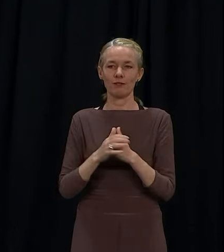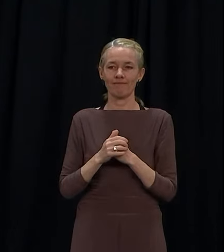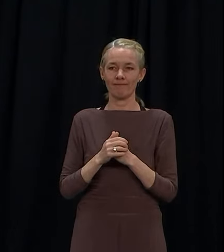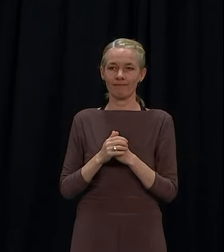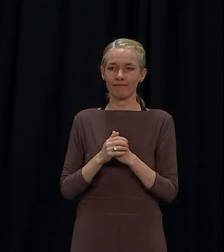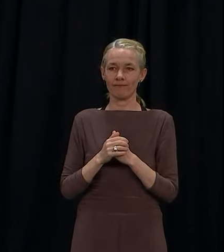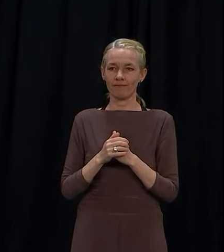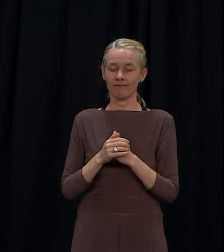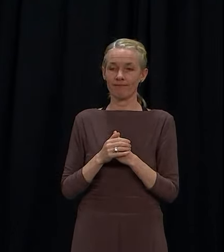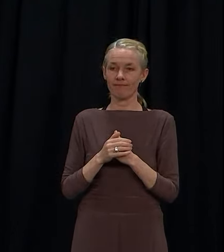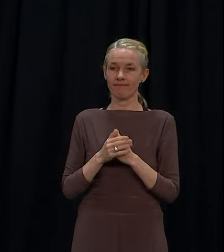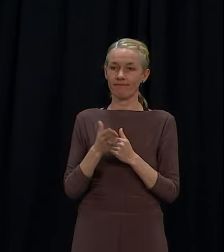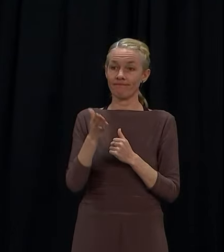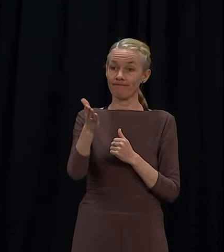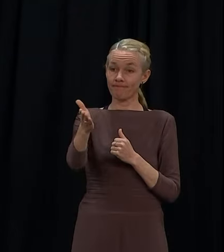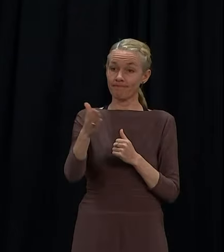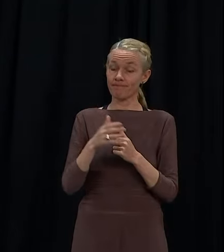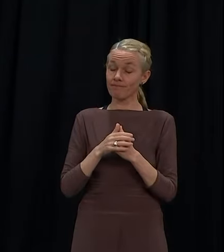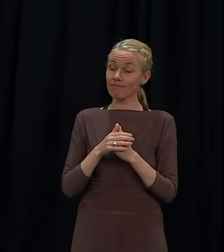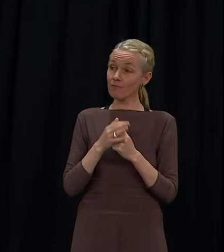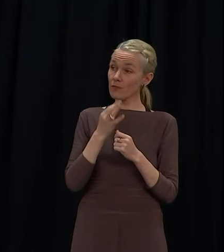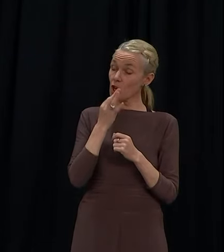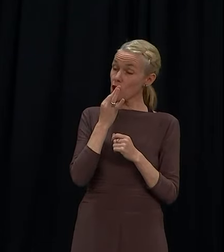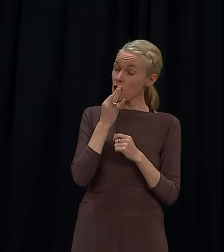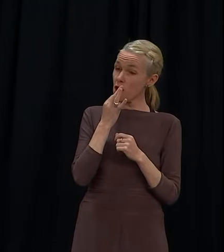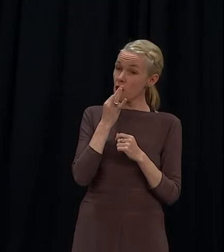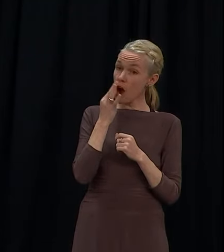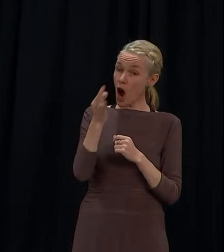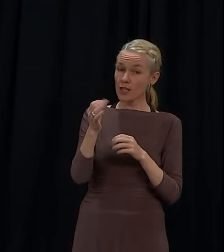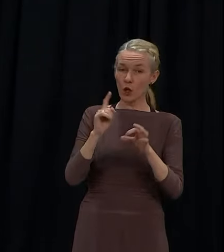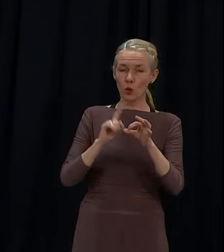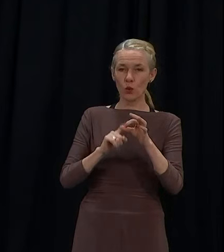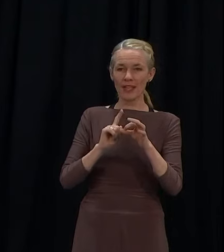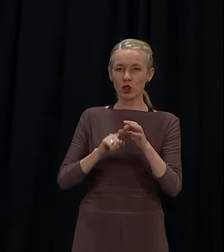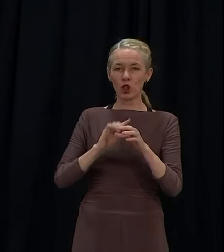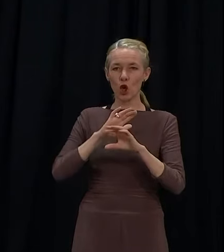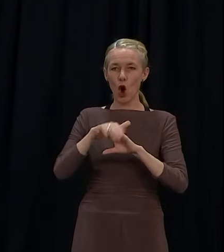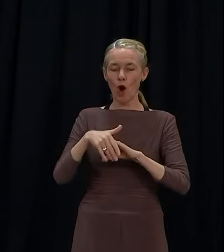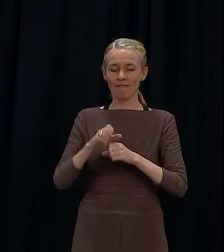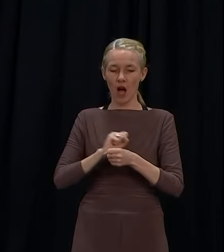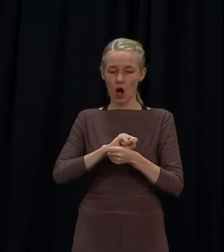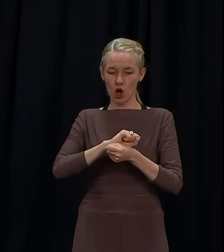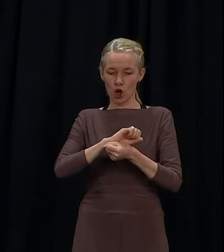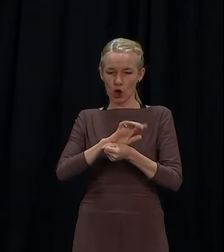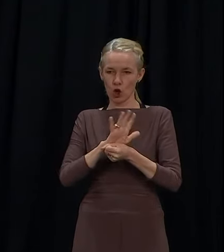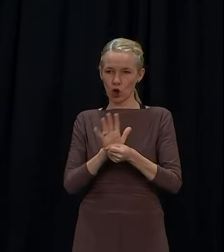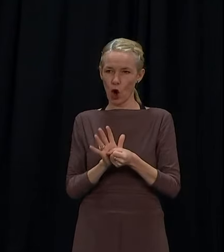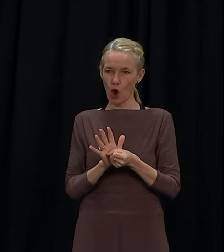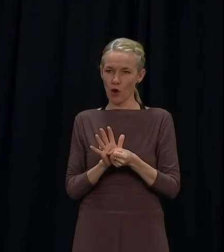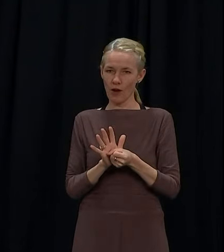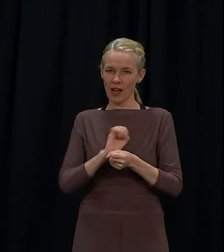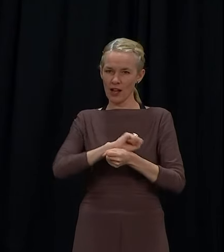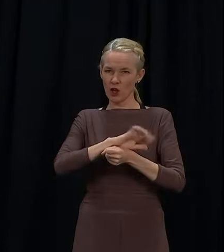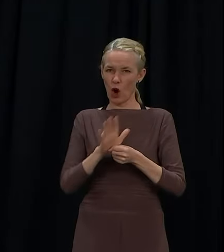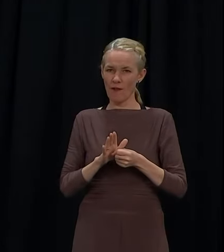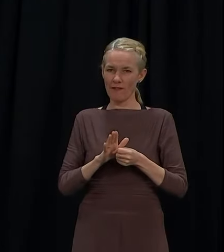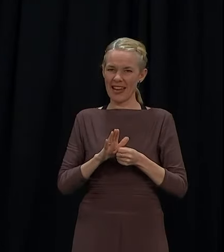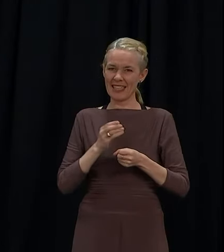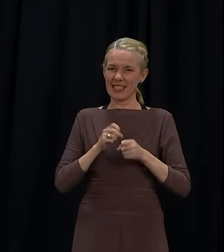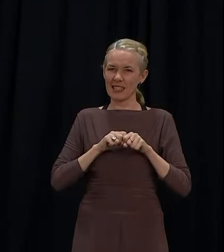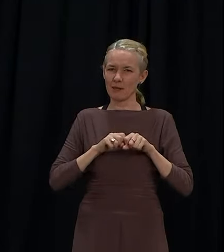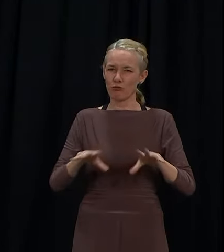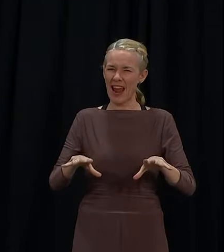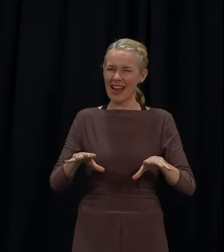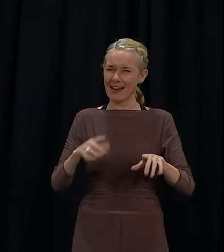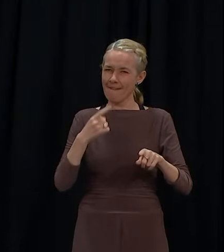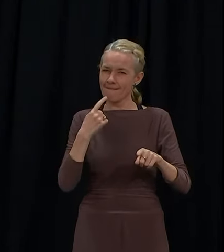lag period. And correct me if I'm wrong here, you're talking about the fact that the virus was active within the community for a week. So this is what we're